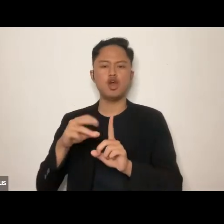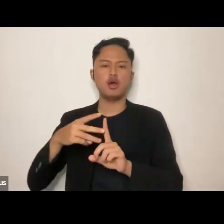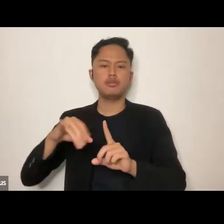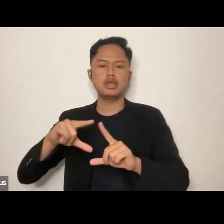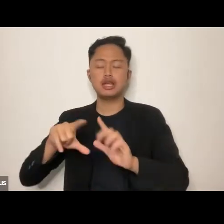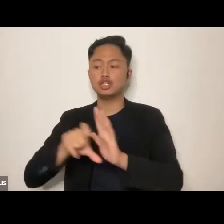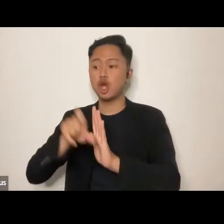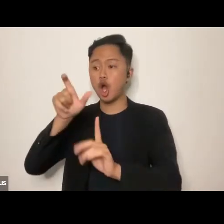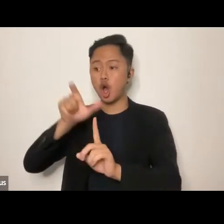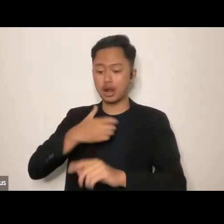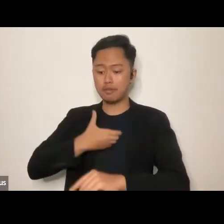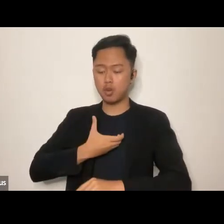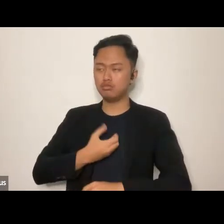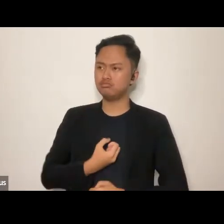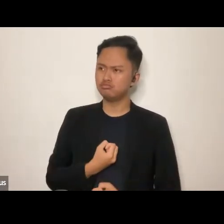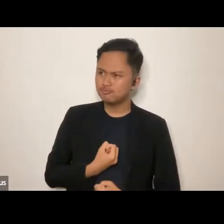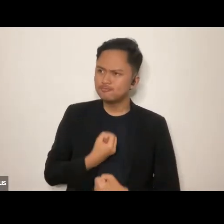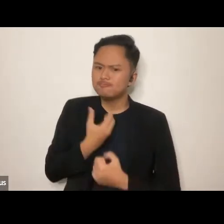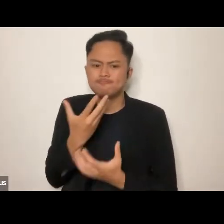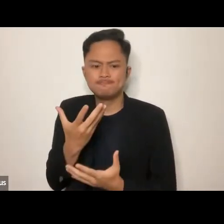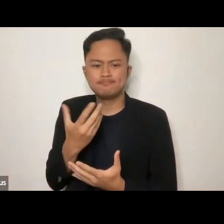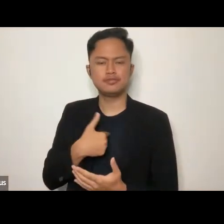opinion.